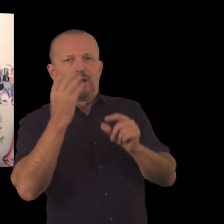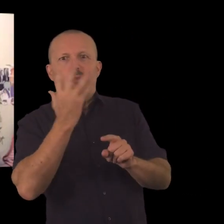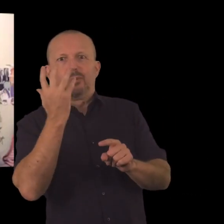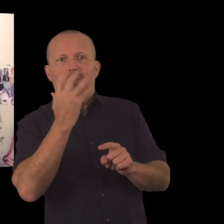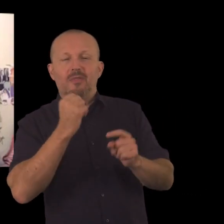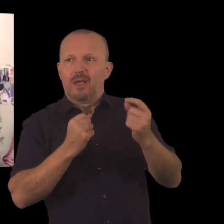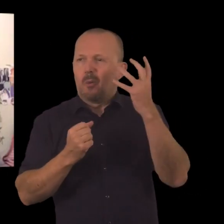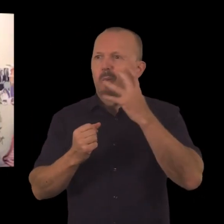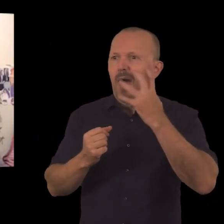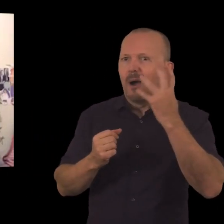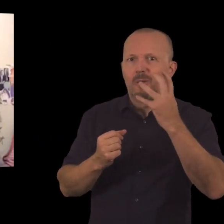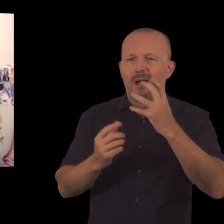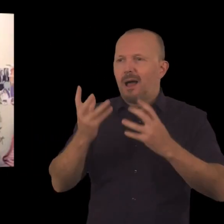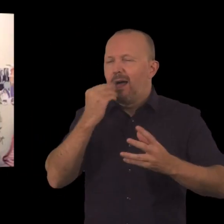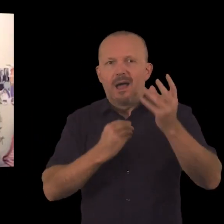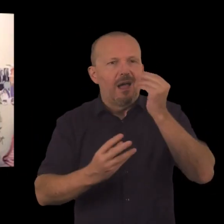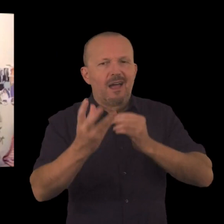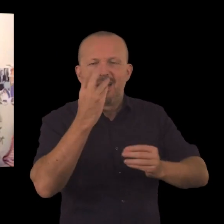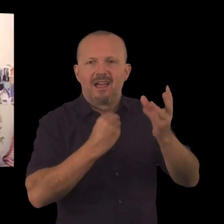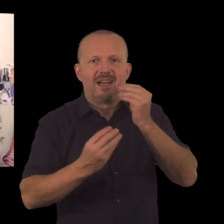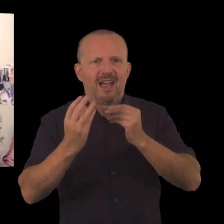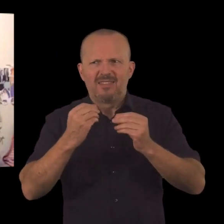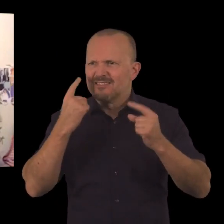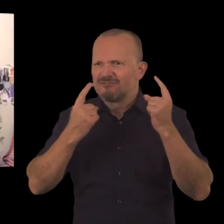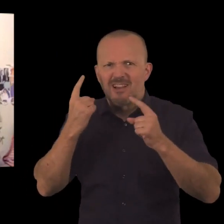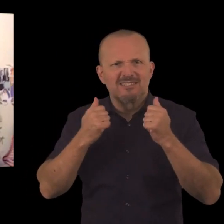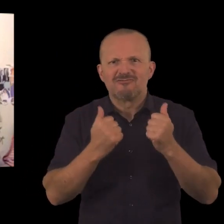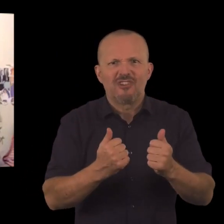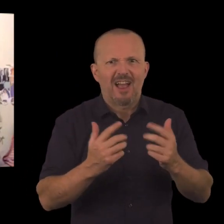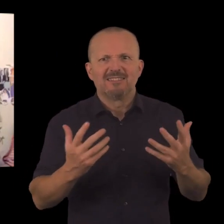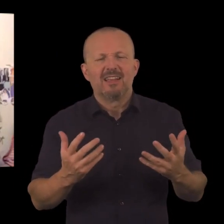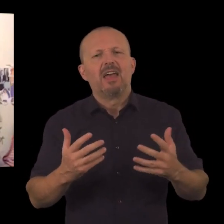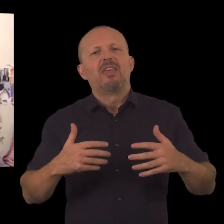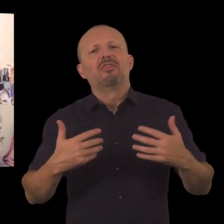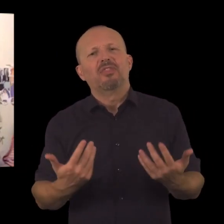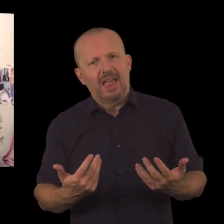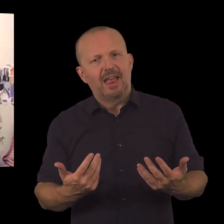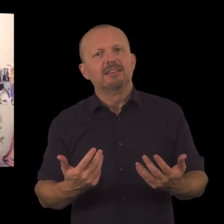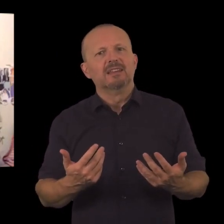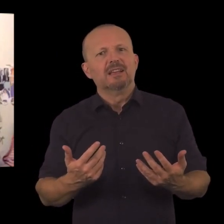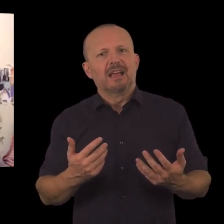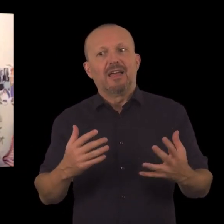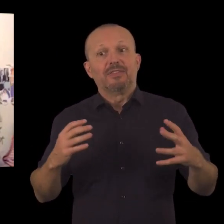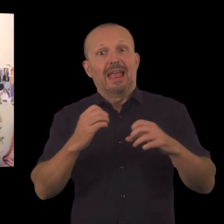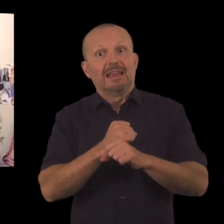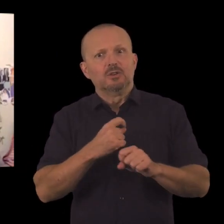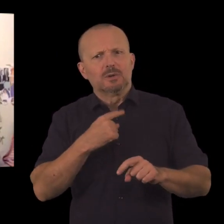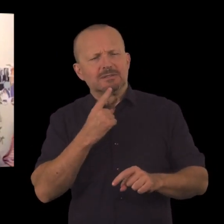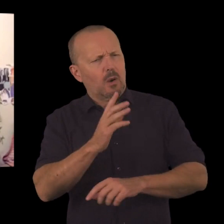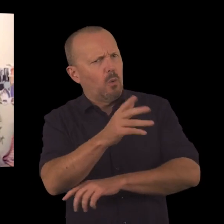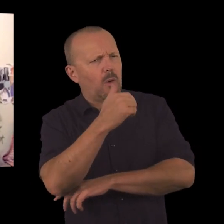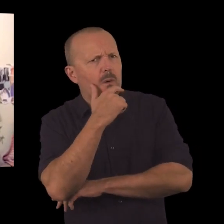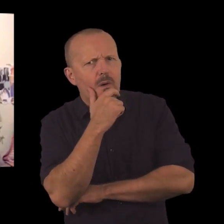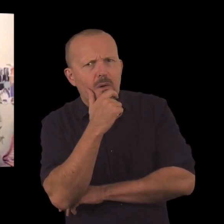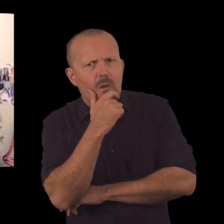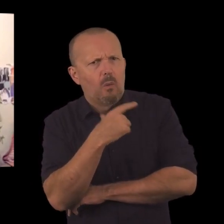whoa, we're soaking it all up and soaking it all in, and this is crazy. And then it's like you get to be able to go, hey,